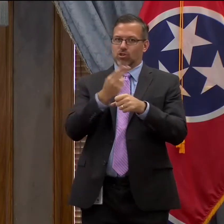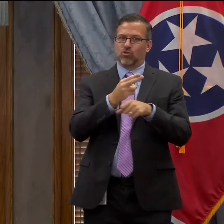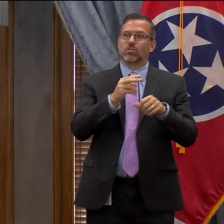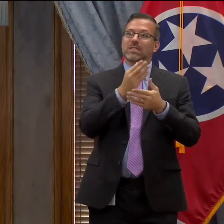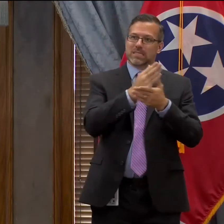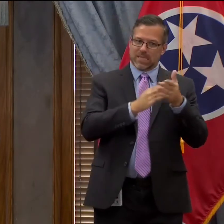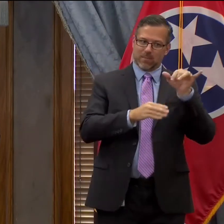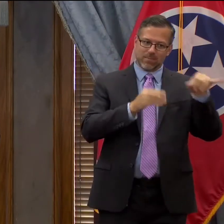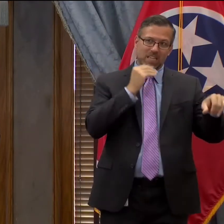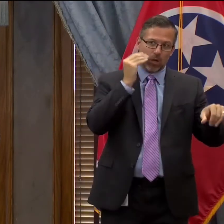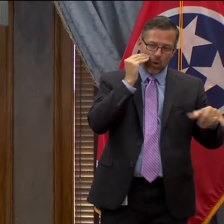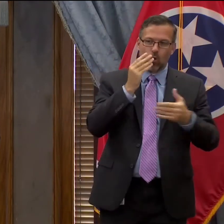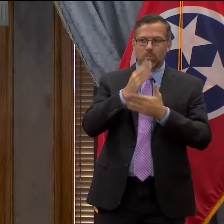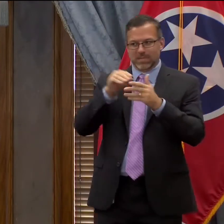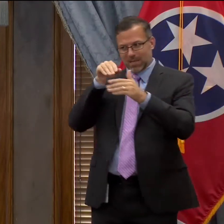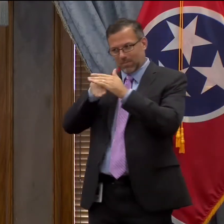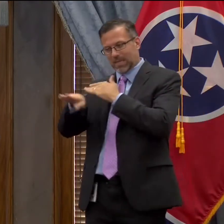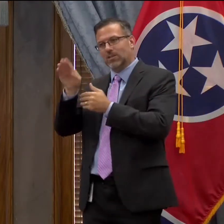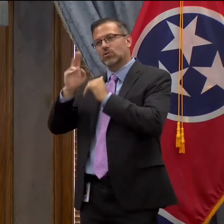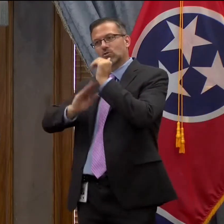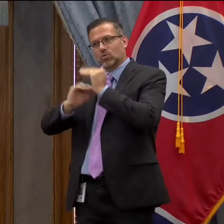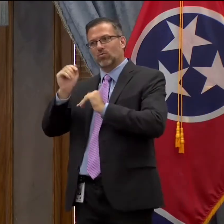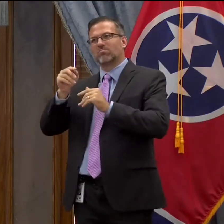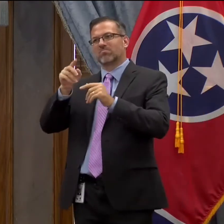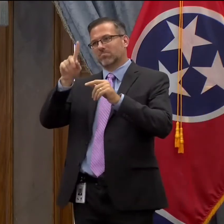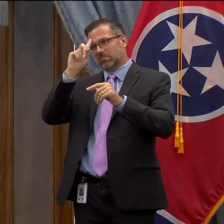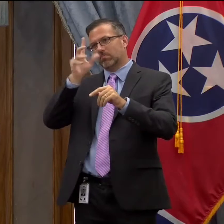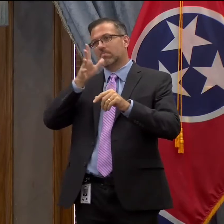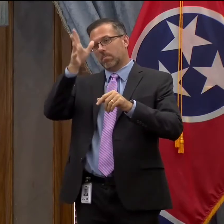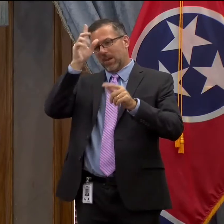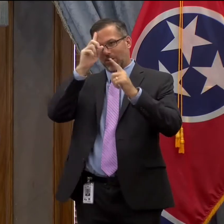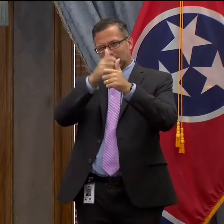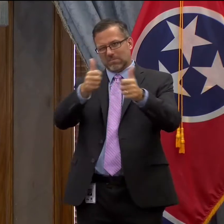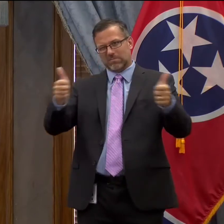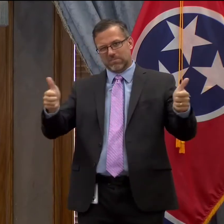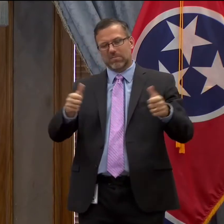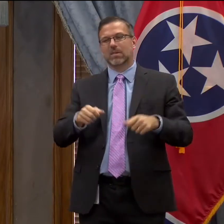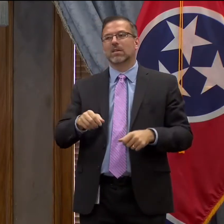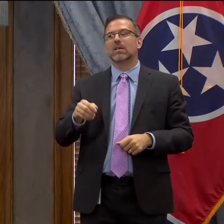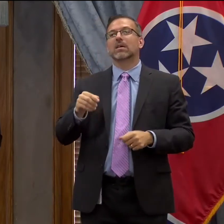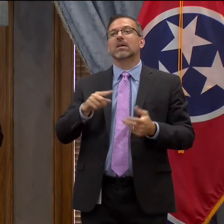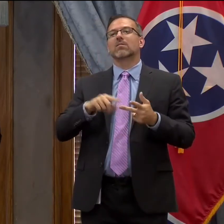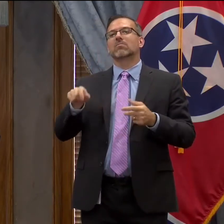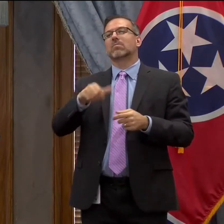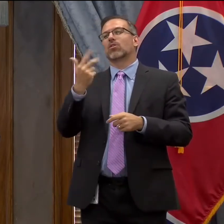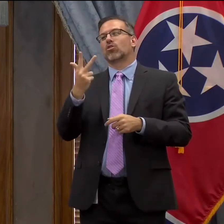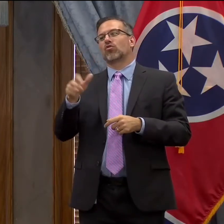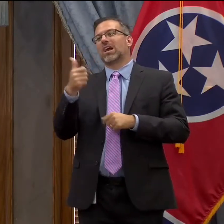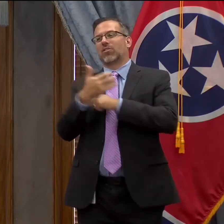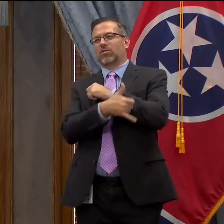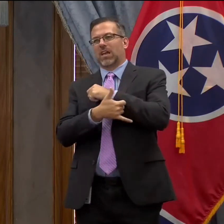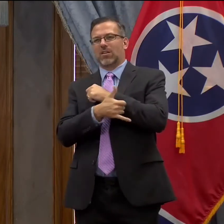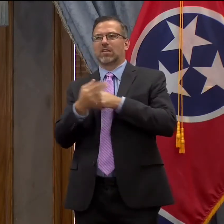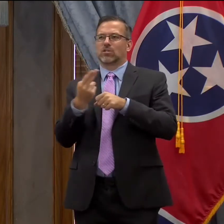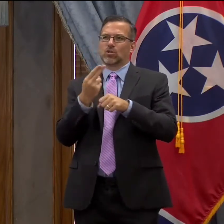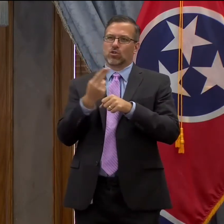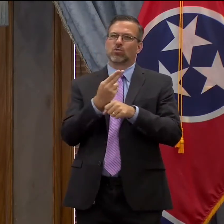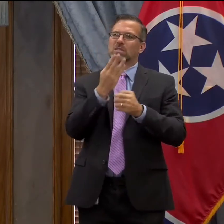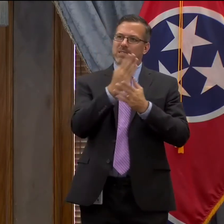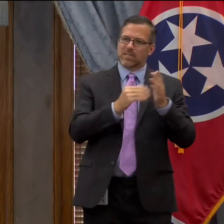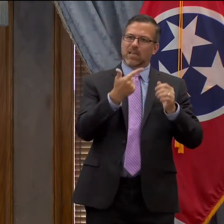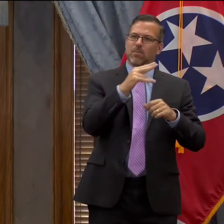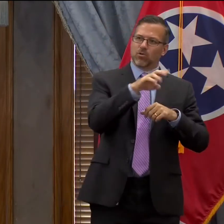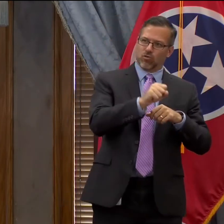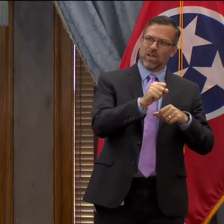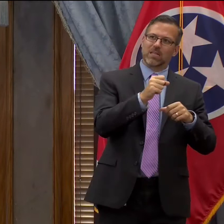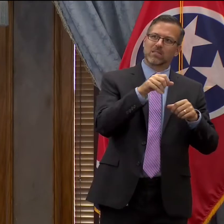on parent choice. Three districts are utilizing other hybrid models, so those are alternating schedules, one grade band at a time. Nine districts are